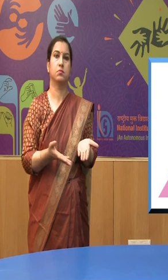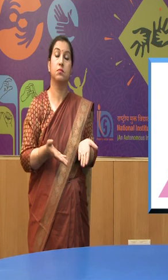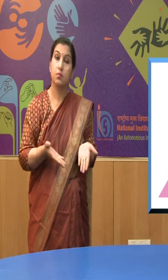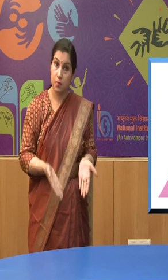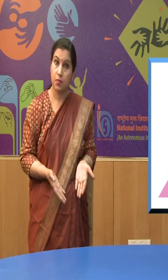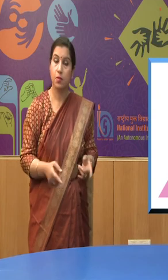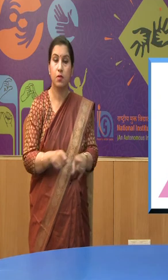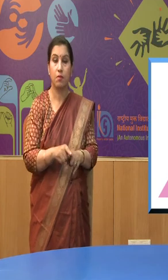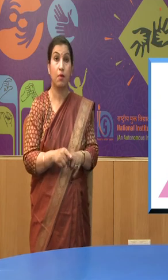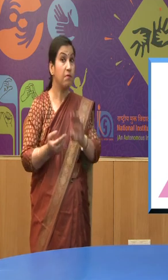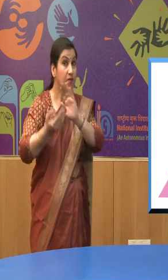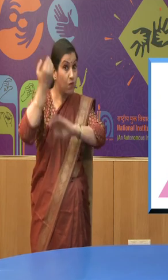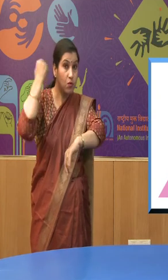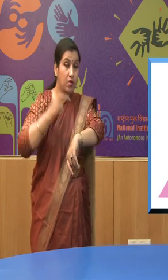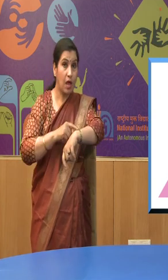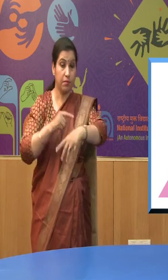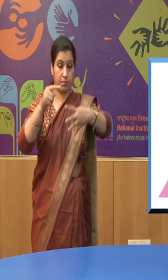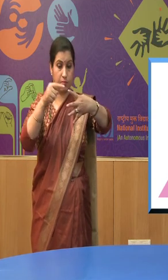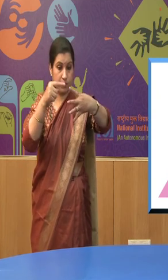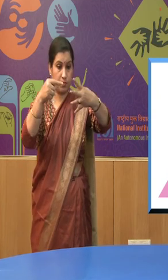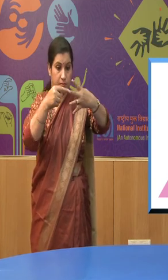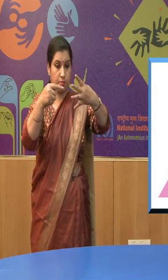So, there were four castes among Hindus.